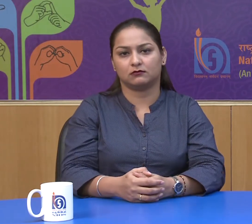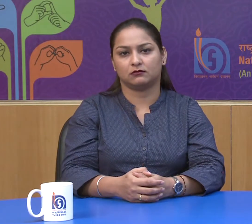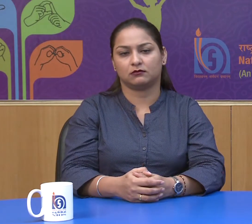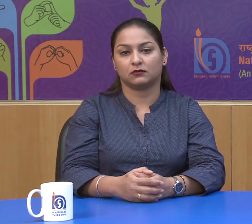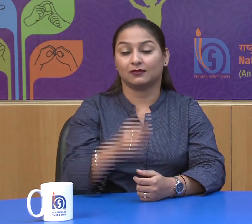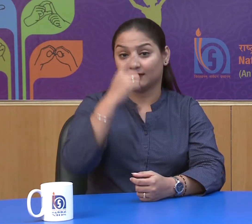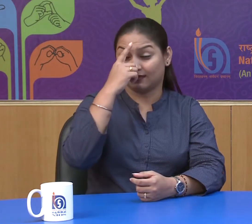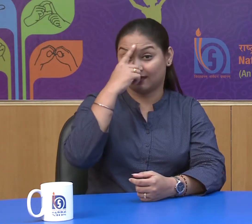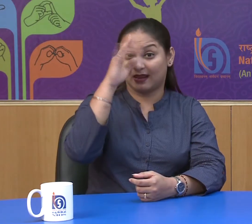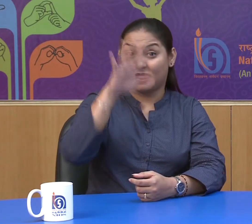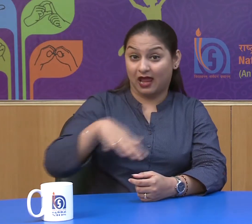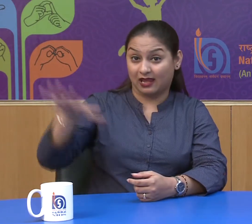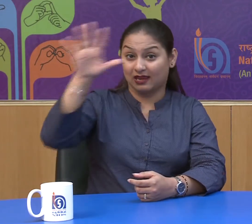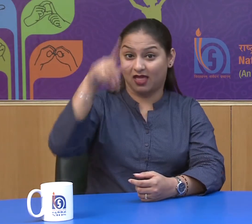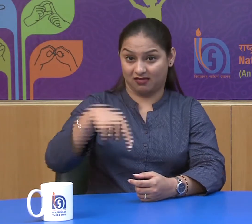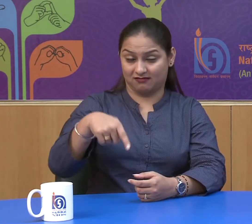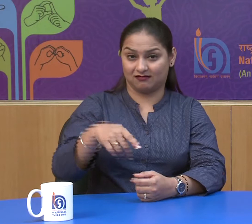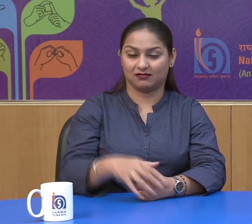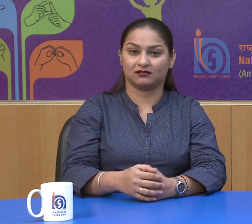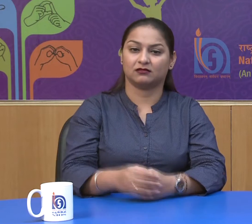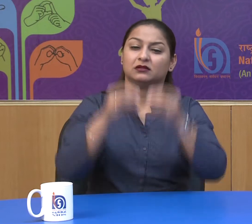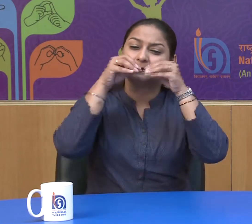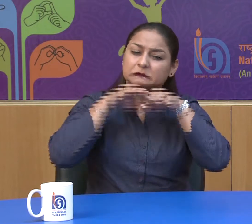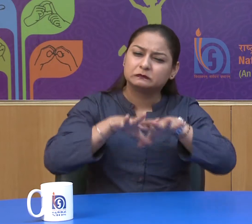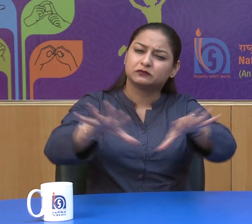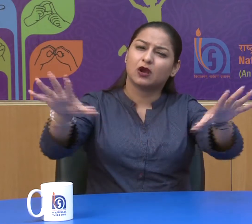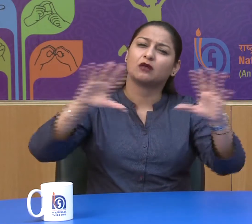India's fame had spread all over the world